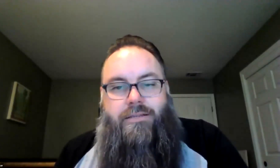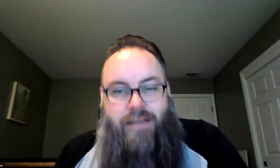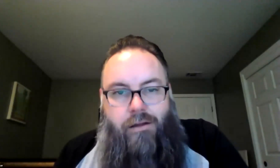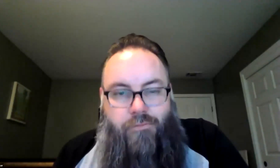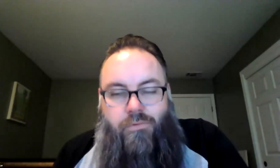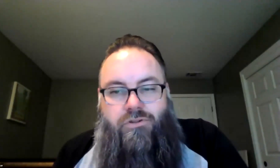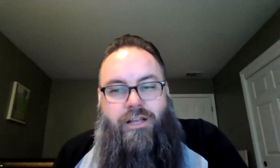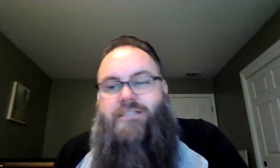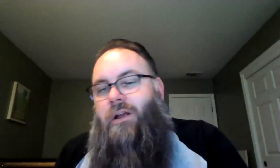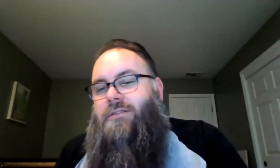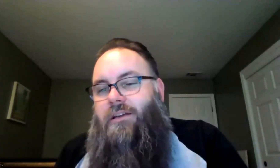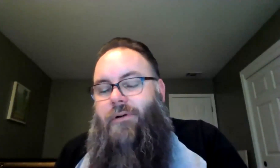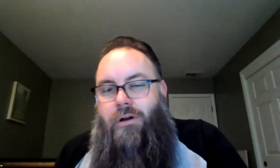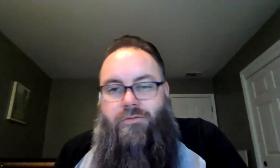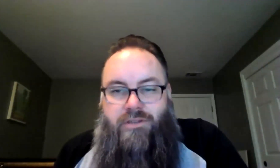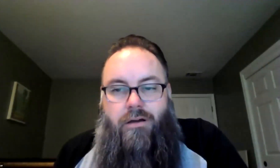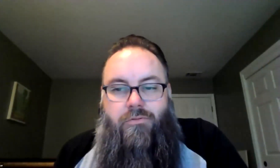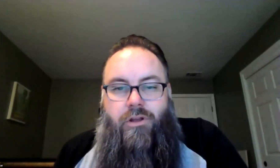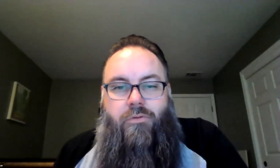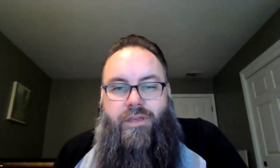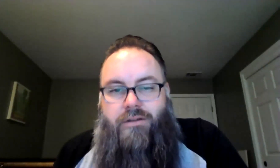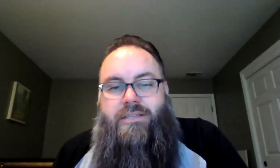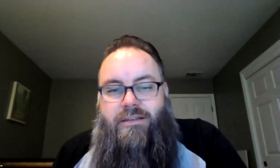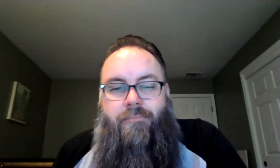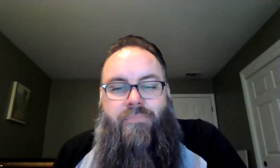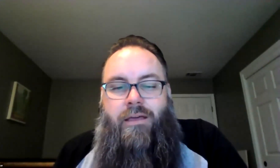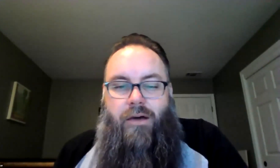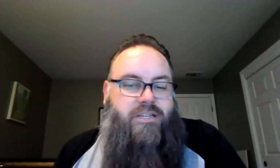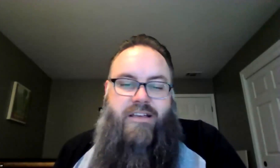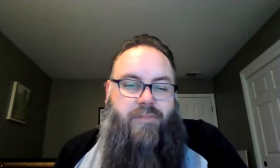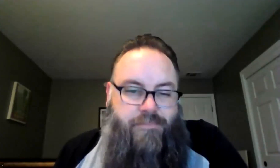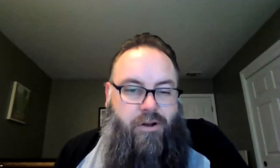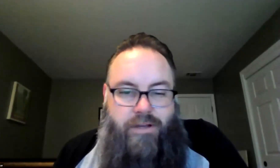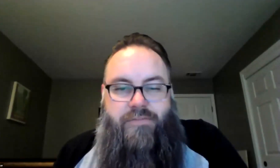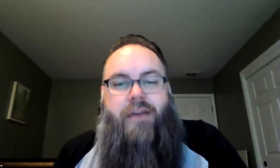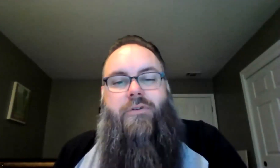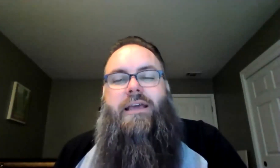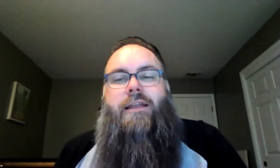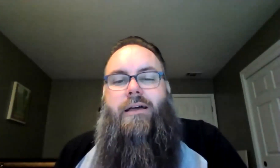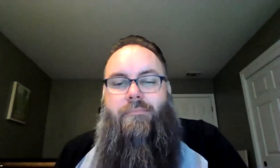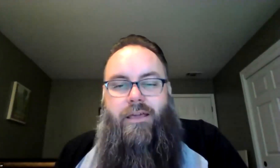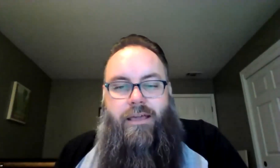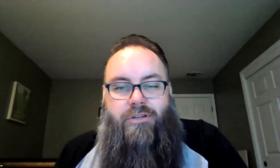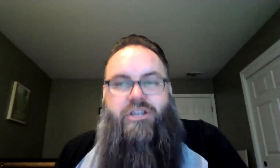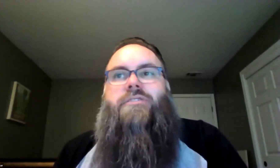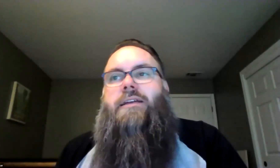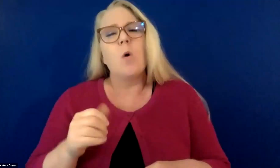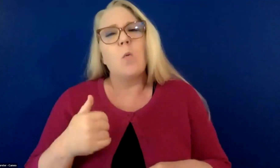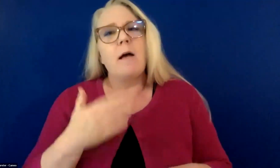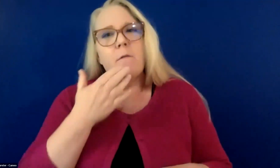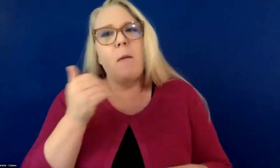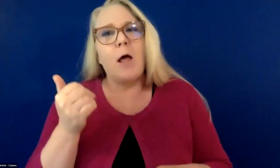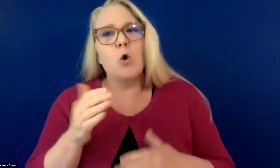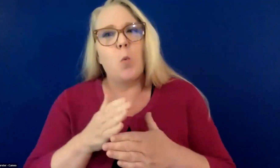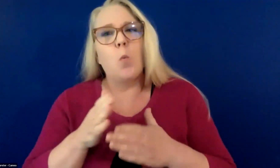and the desire for real transparency about what goes on, within our system, that we just have much better ways of gathering data and being able to share data.